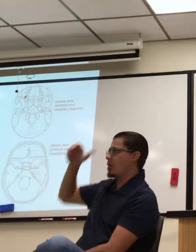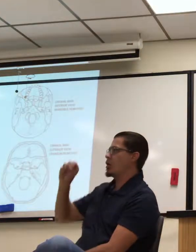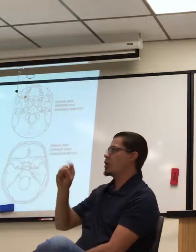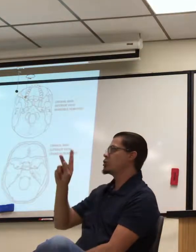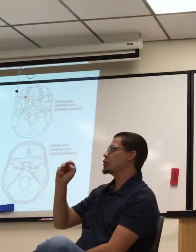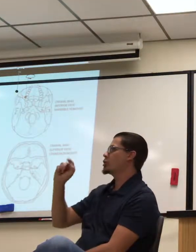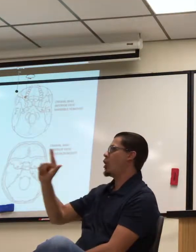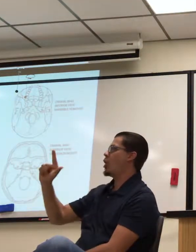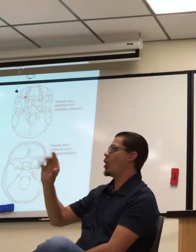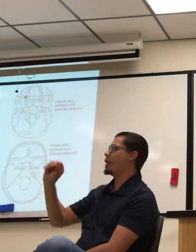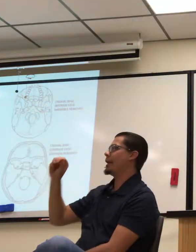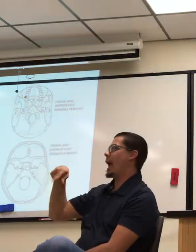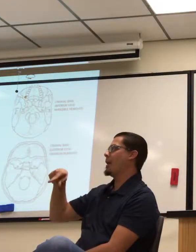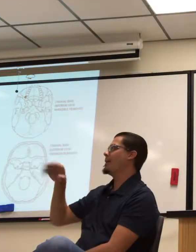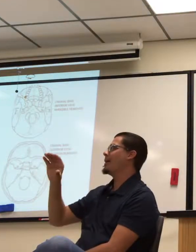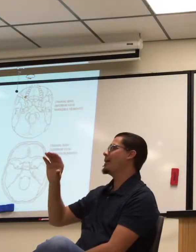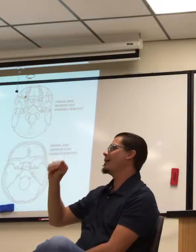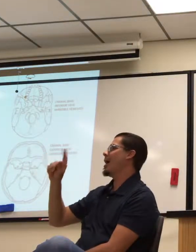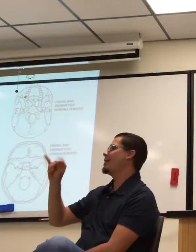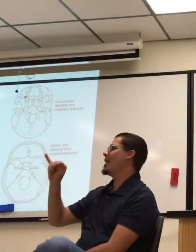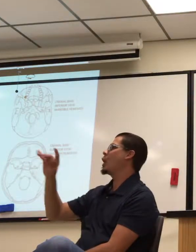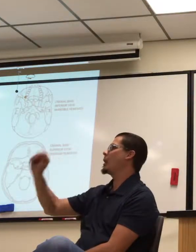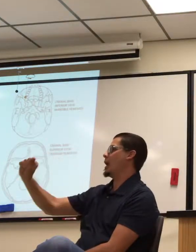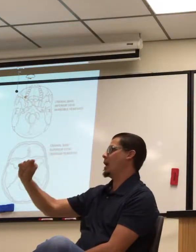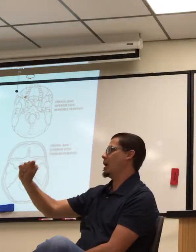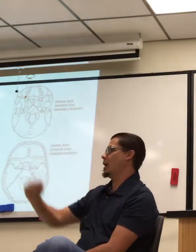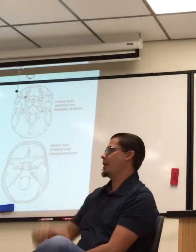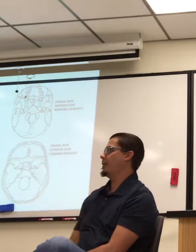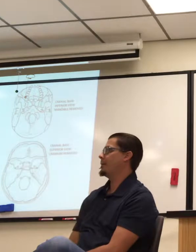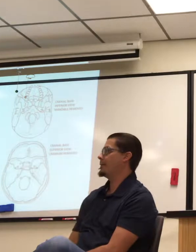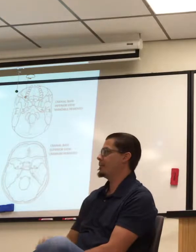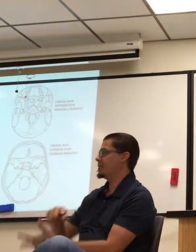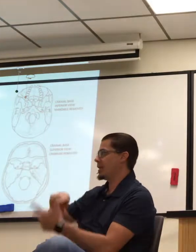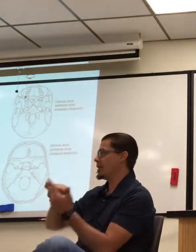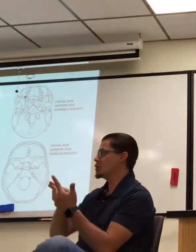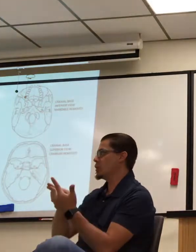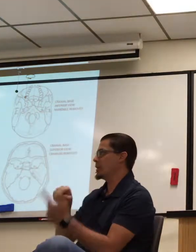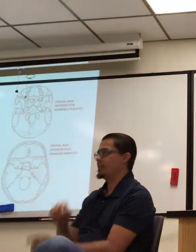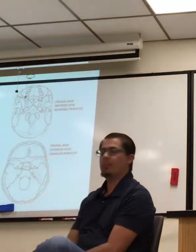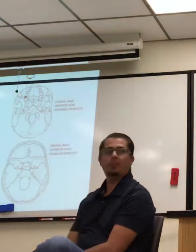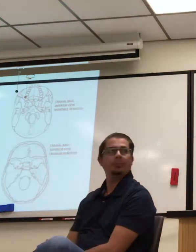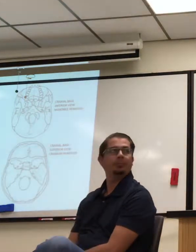cap. So just to illustrate real quick, let me get a couple of things from over here.